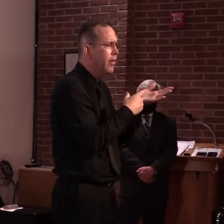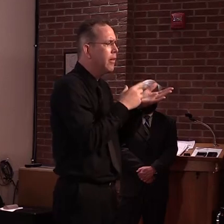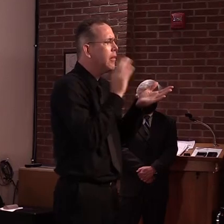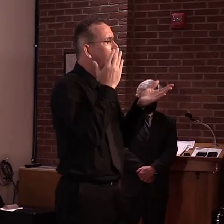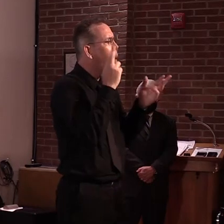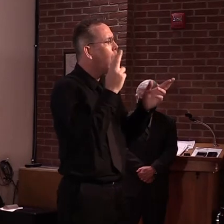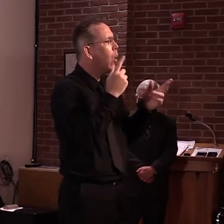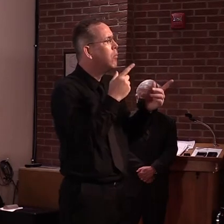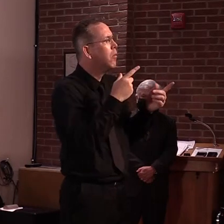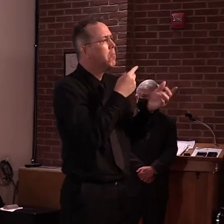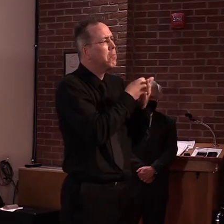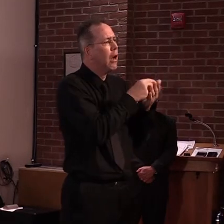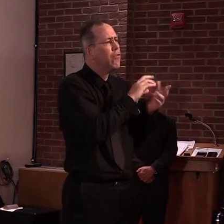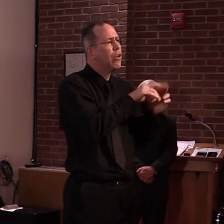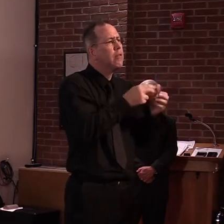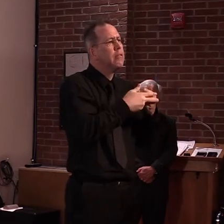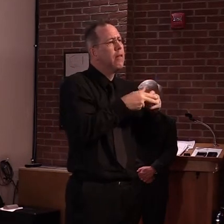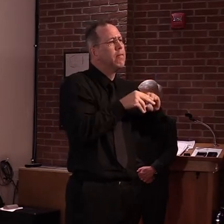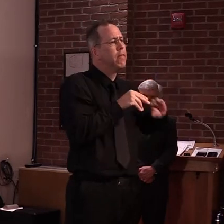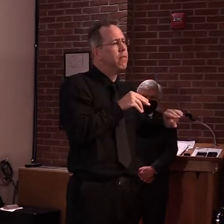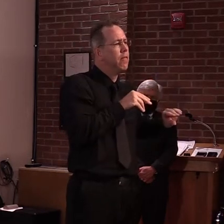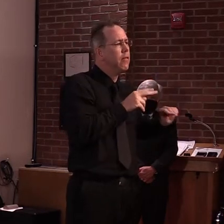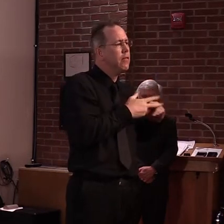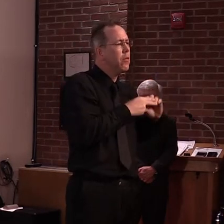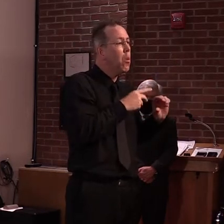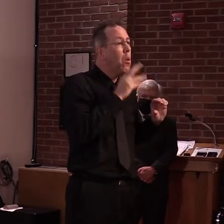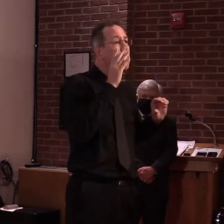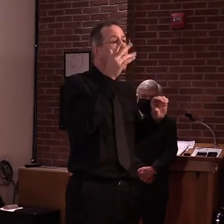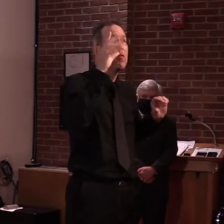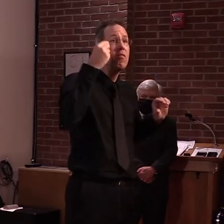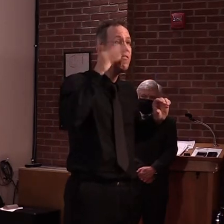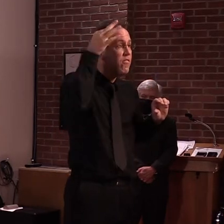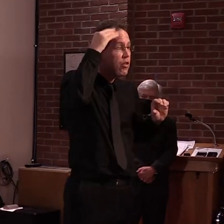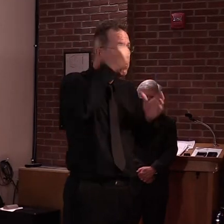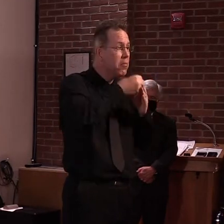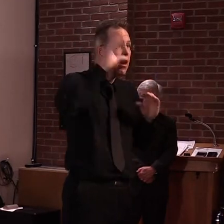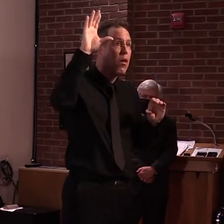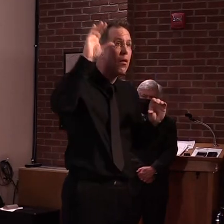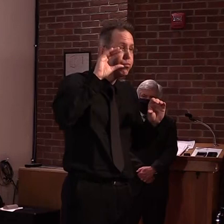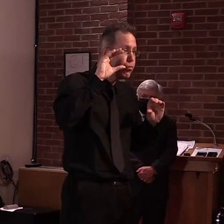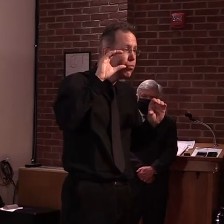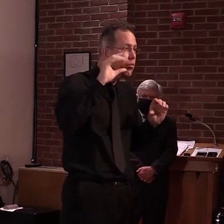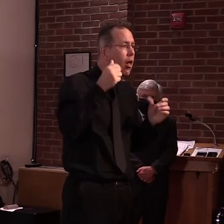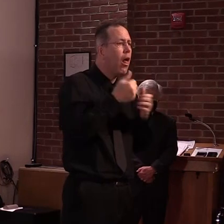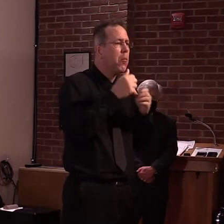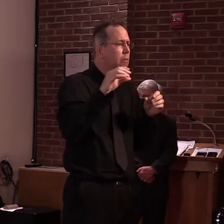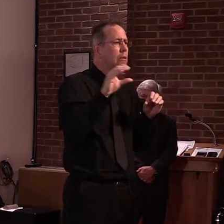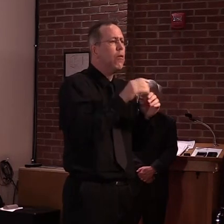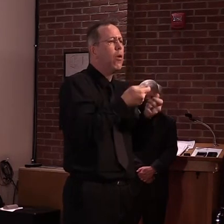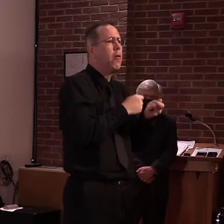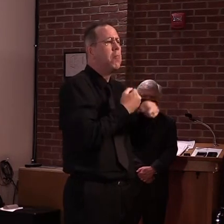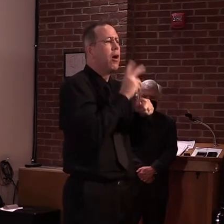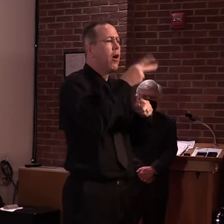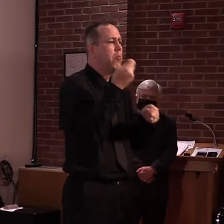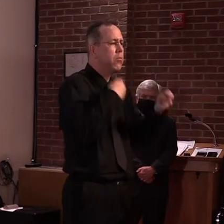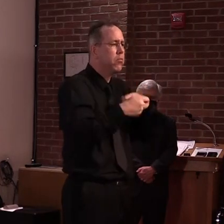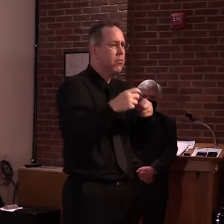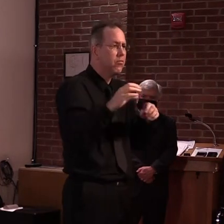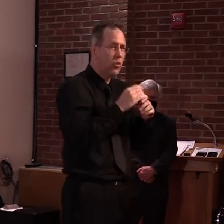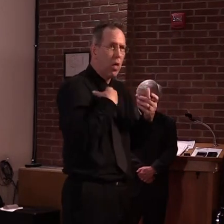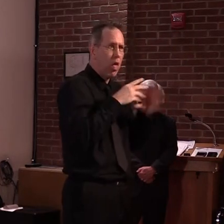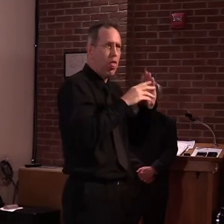government to utilize this money to fulfill the budgetary problem that we have in the state of Vermont. That doesn't exist